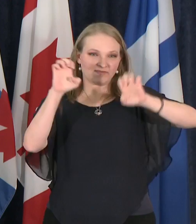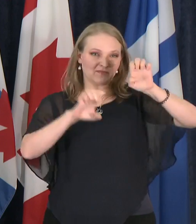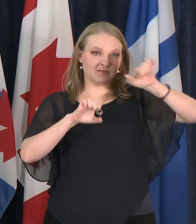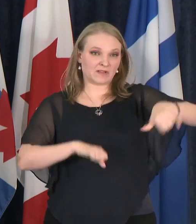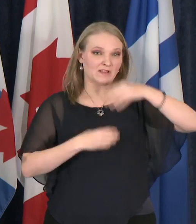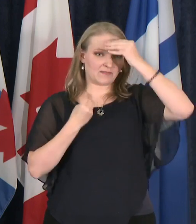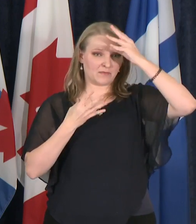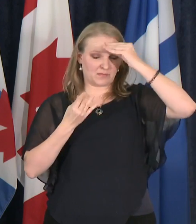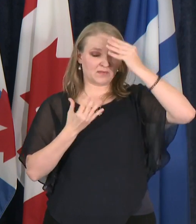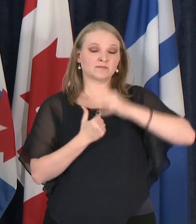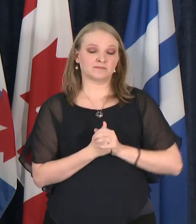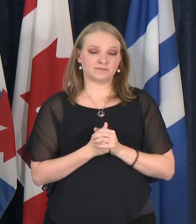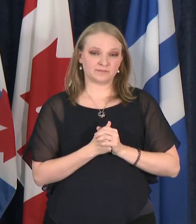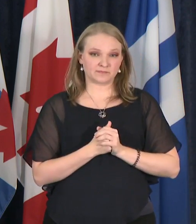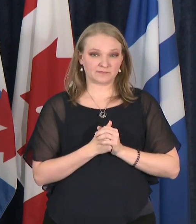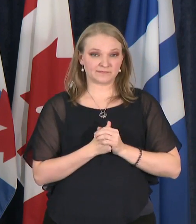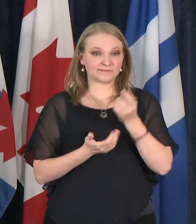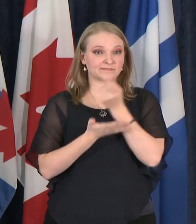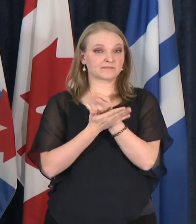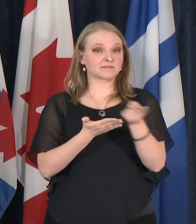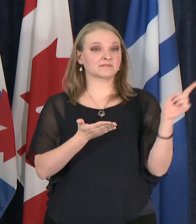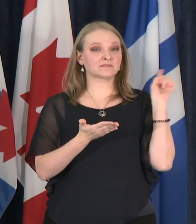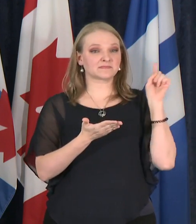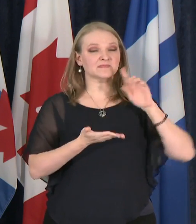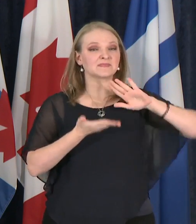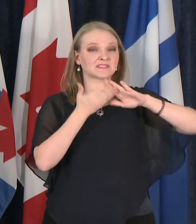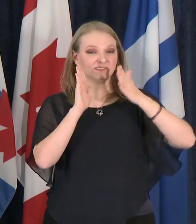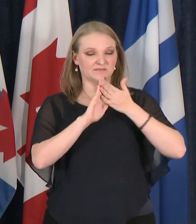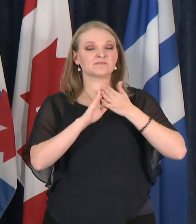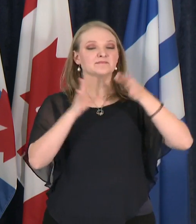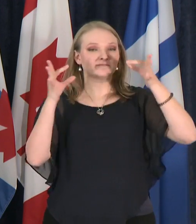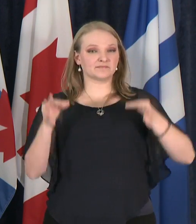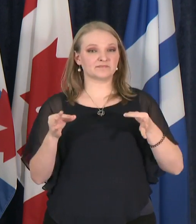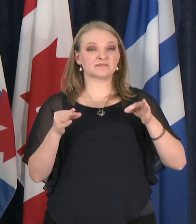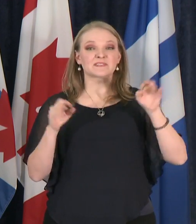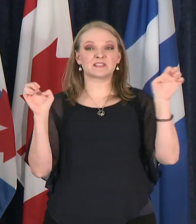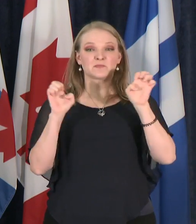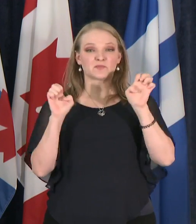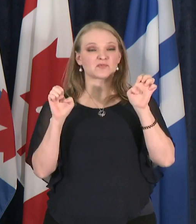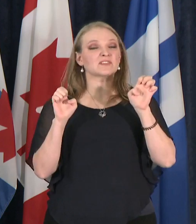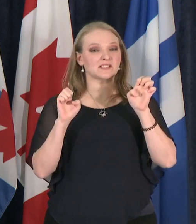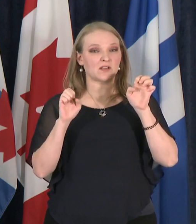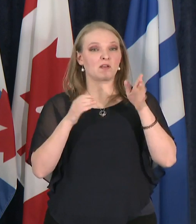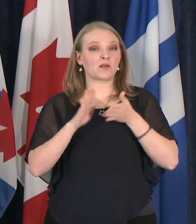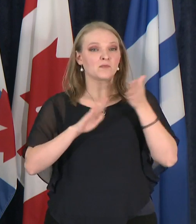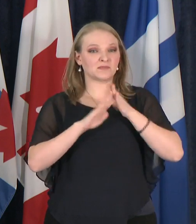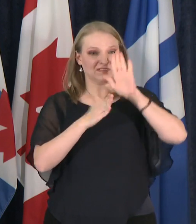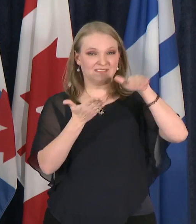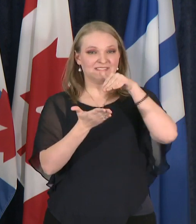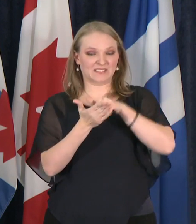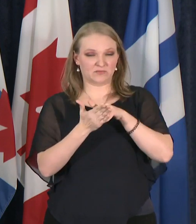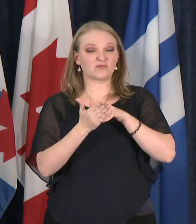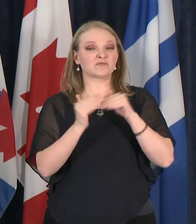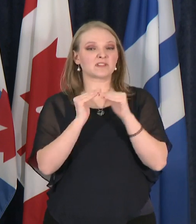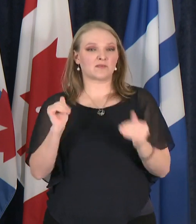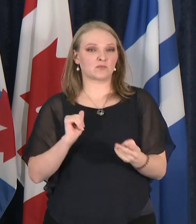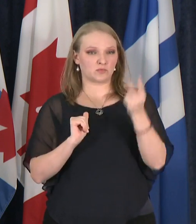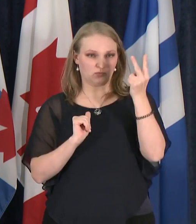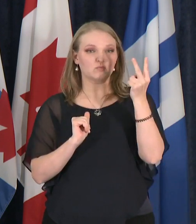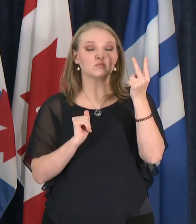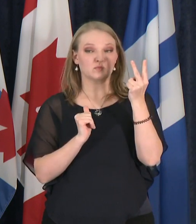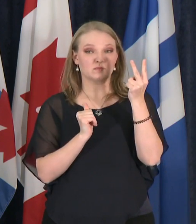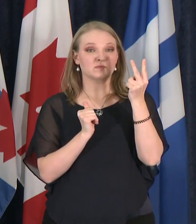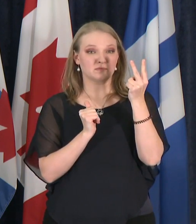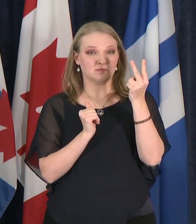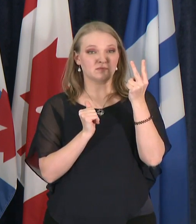As you know, last week, the city activated its Emergency Operations Centre. We continue to operate at level 2 and